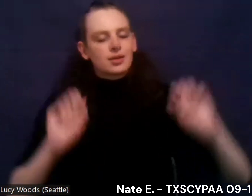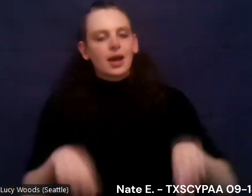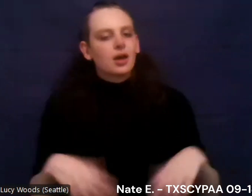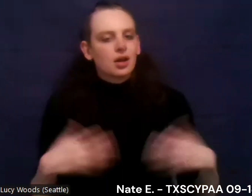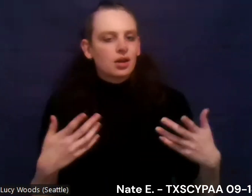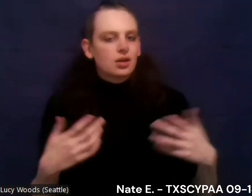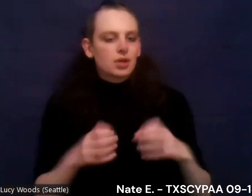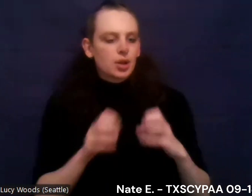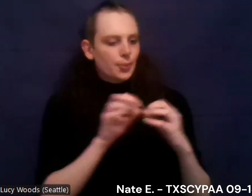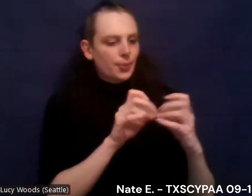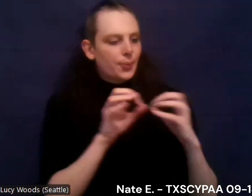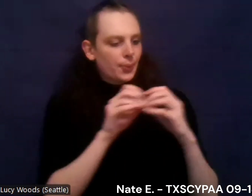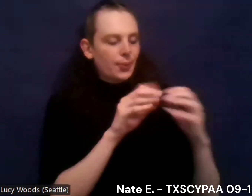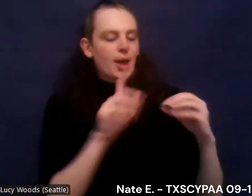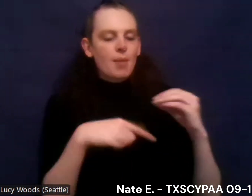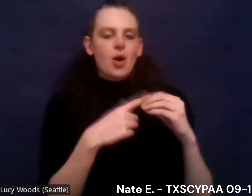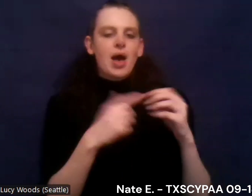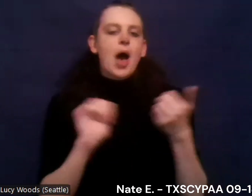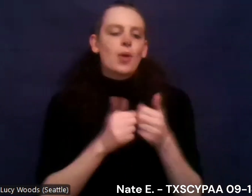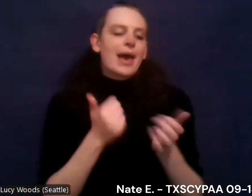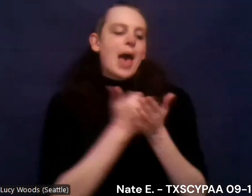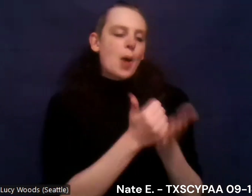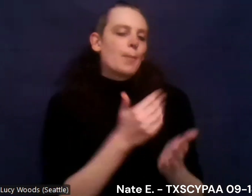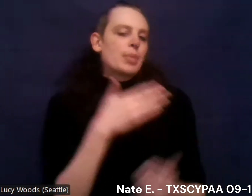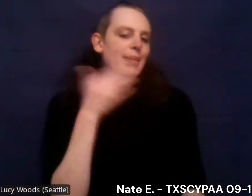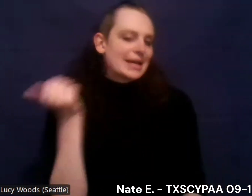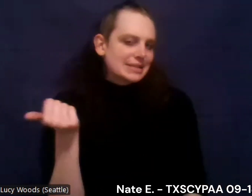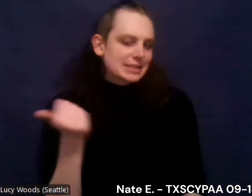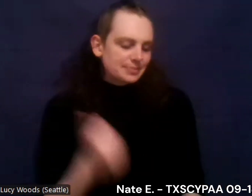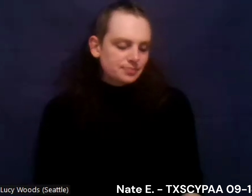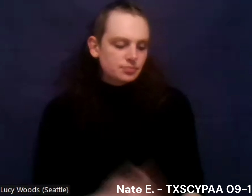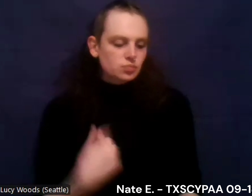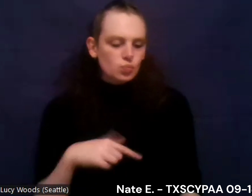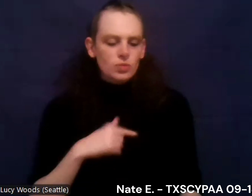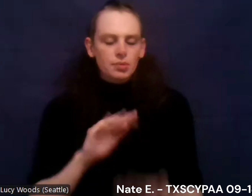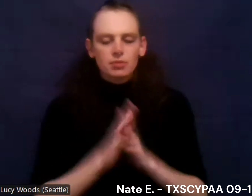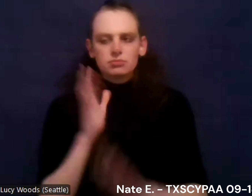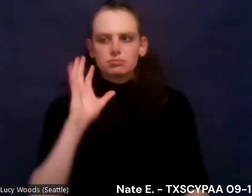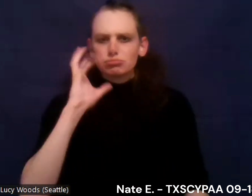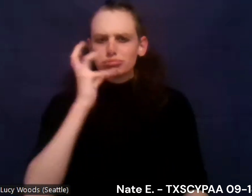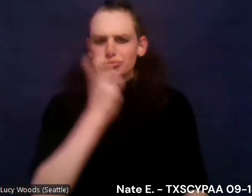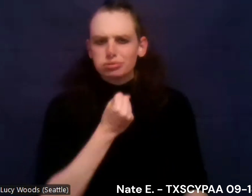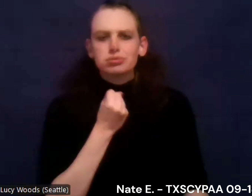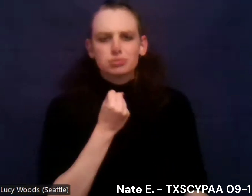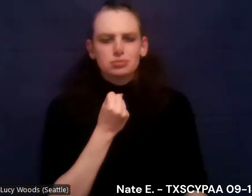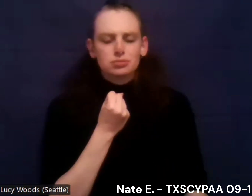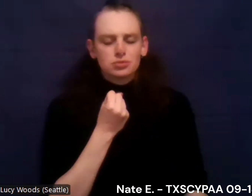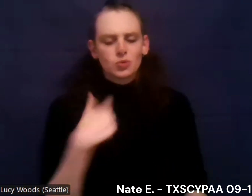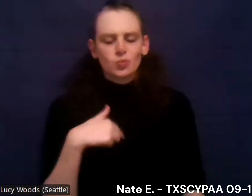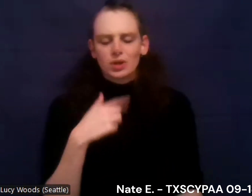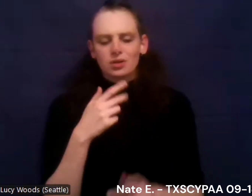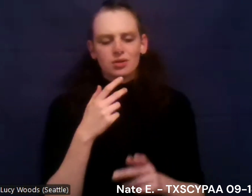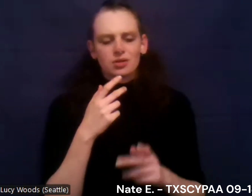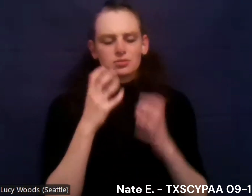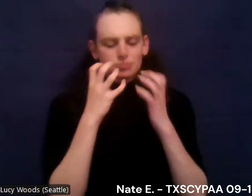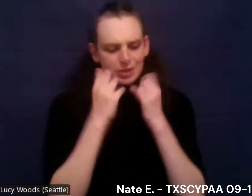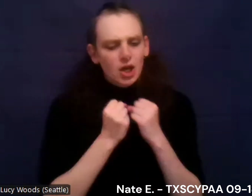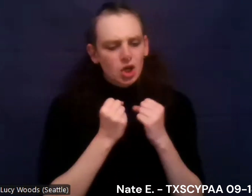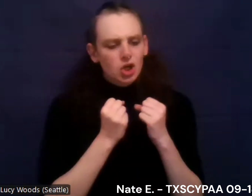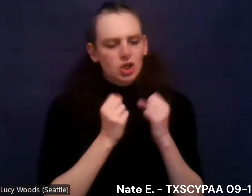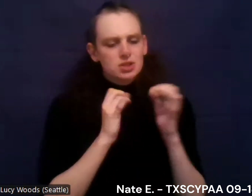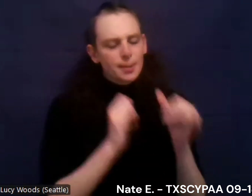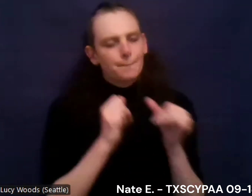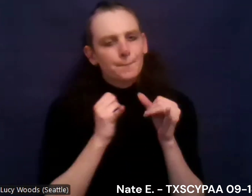about how to help the newcomer best, right? Like we're like we get really passionate about it because we care about the same thing.